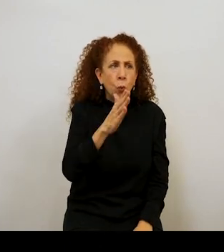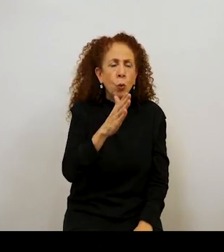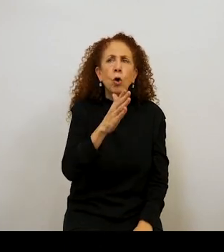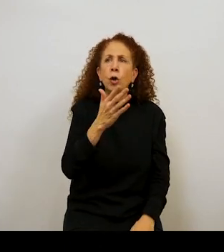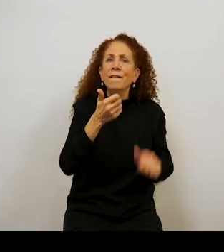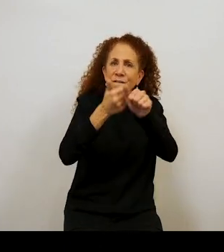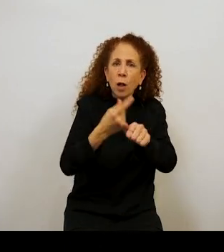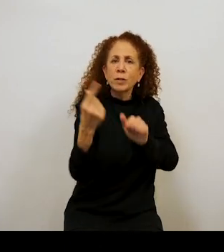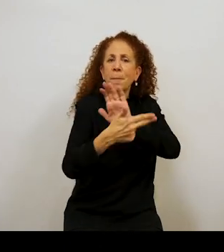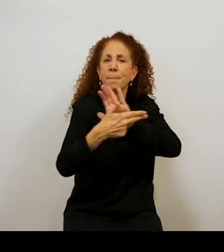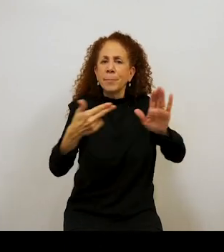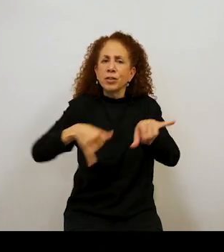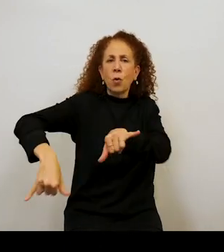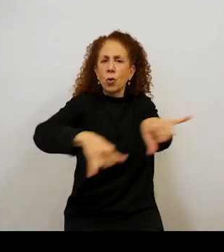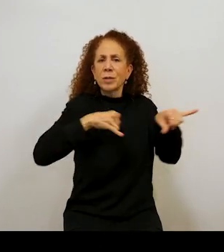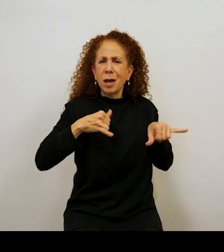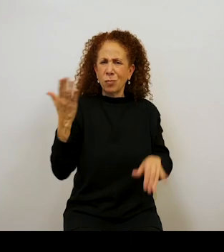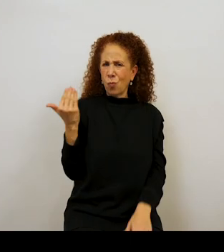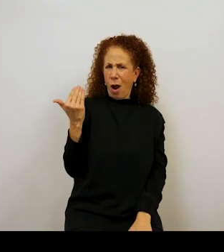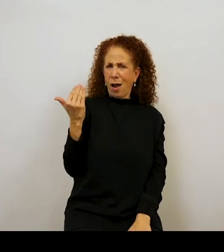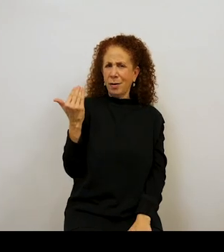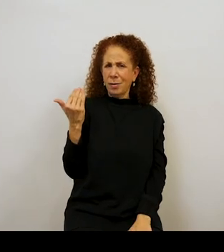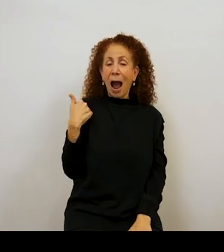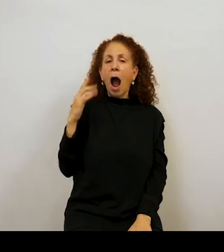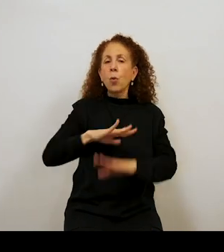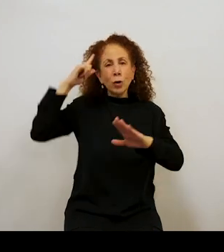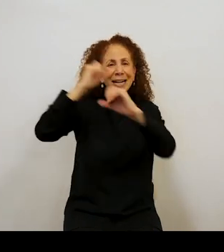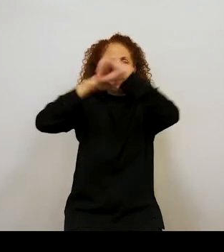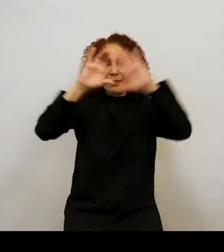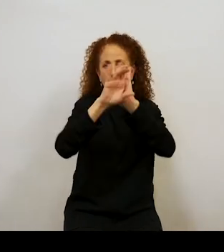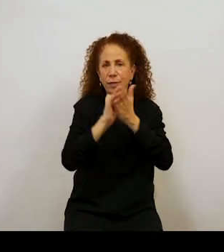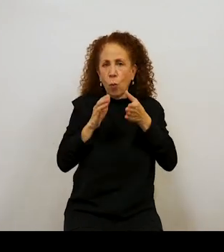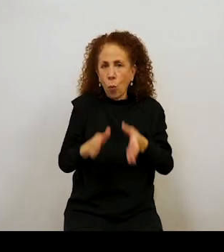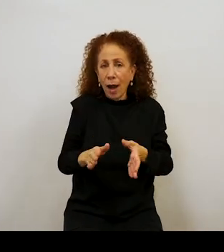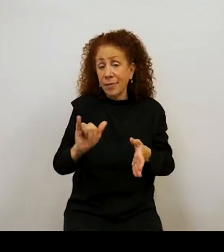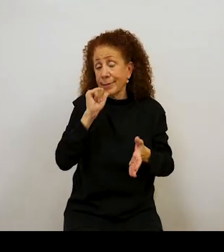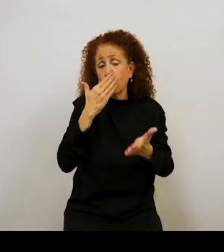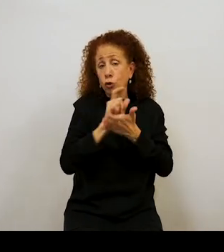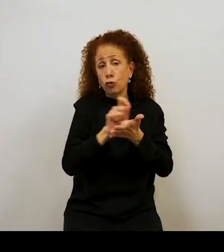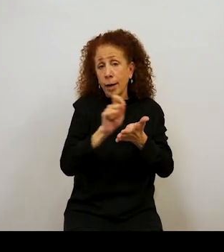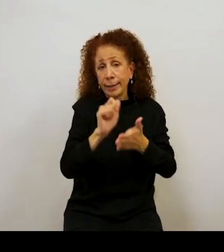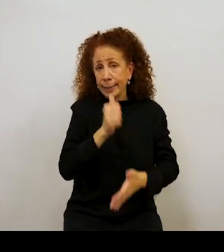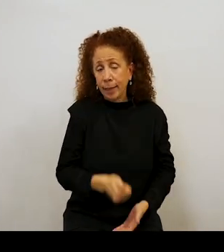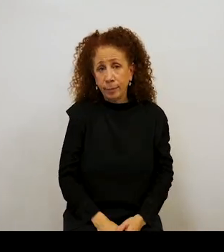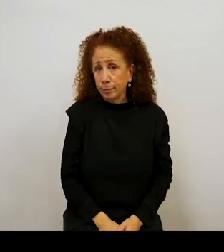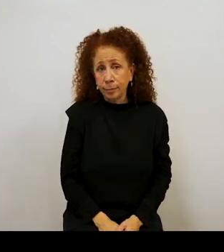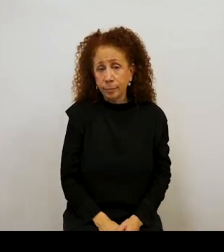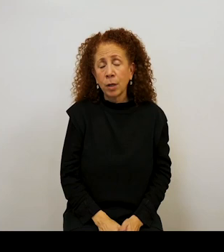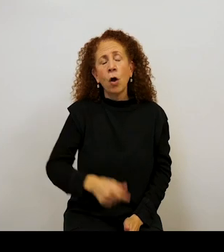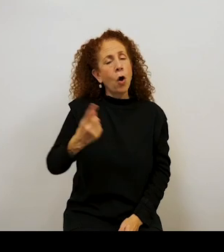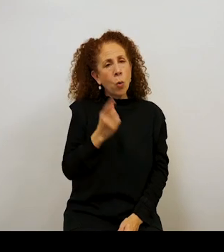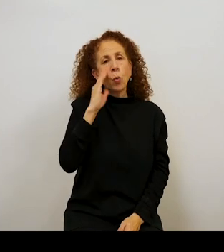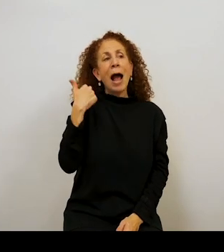stereotypes, because why would I? That's not how I would conceive of a character. That's not good writing. There are always going to